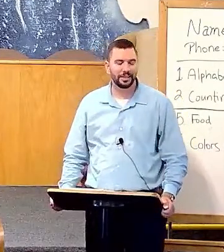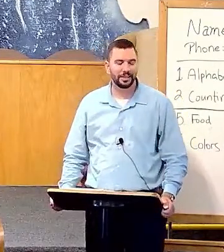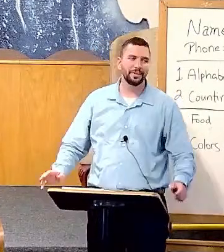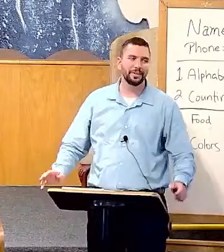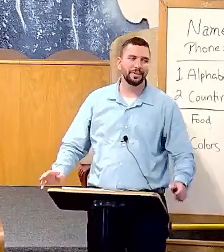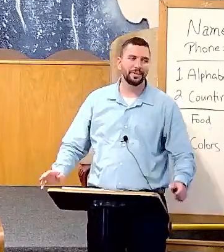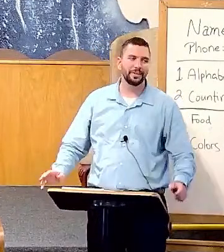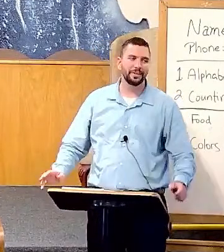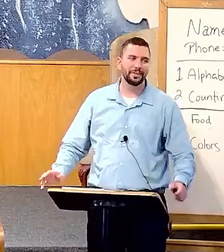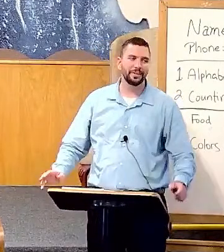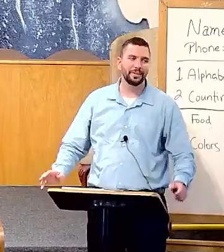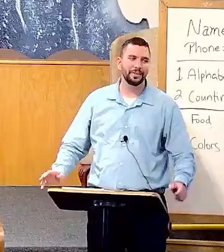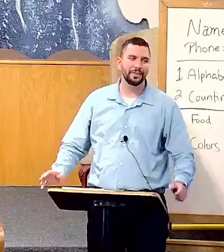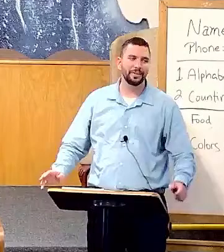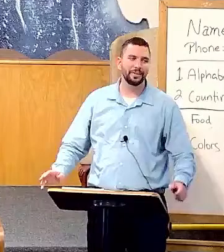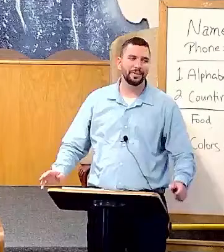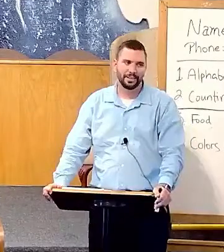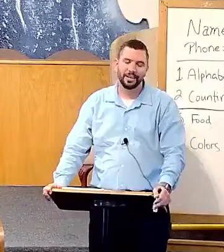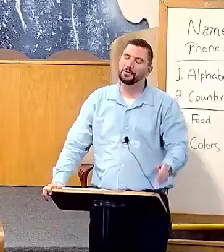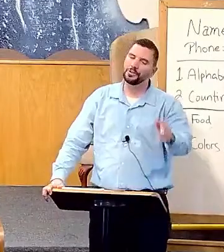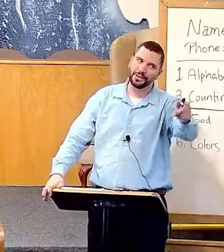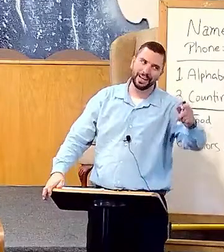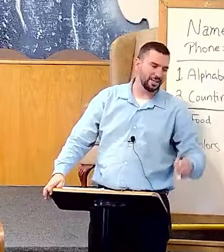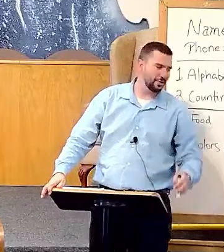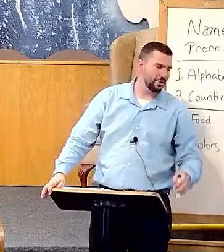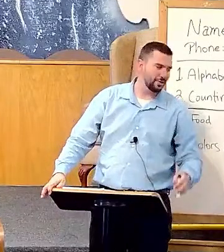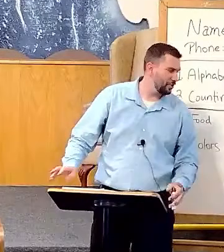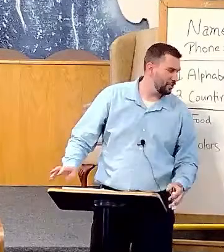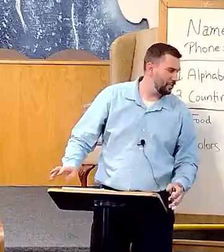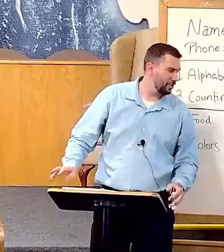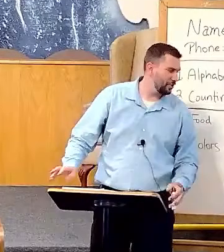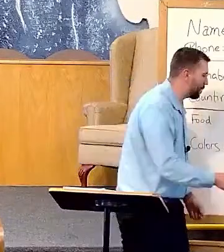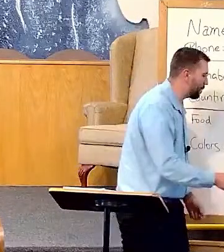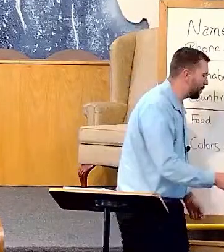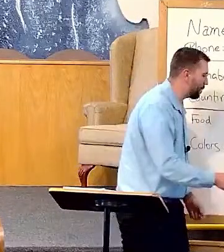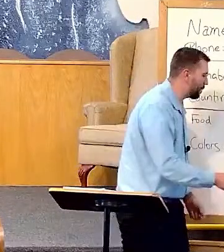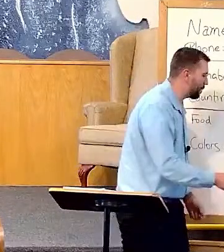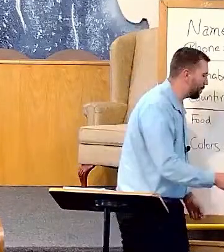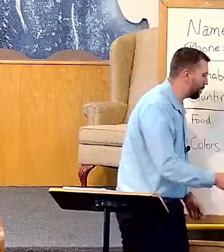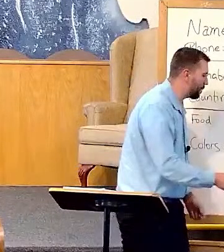done. That was already asked, but I don't know. I'll put it on here.